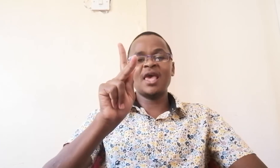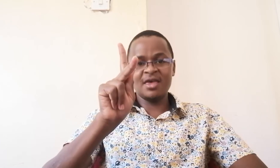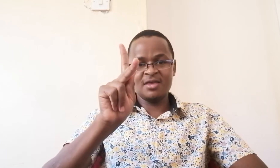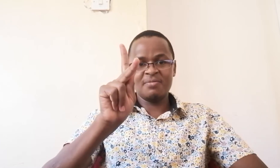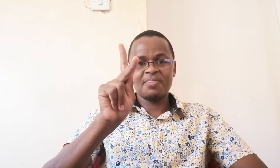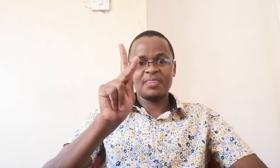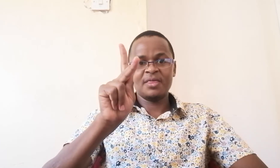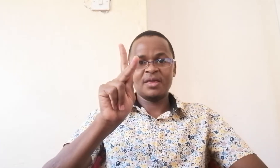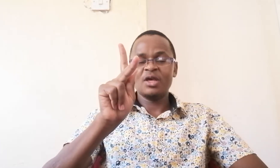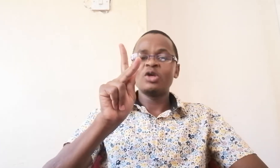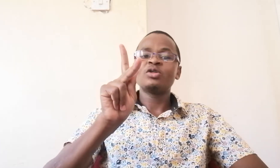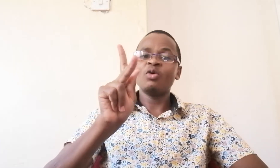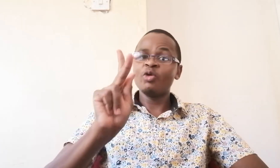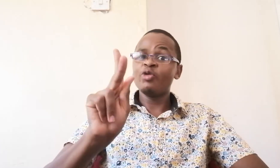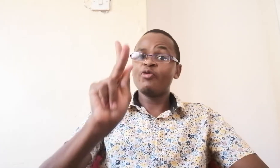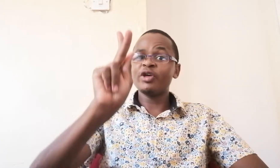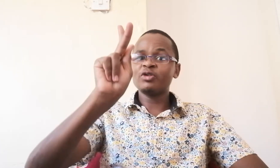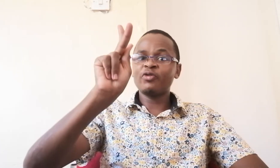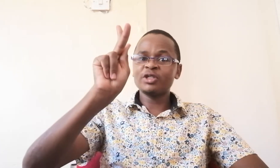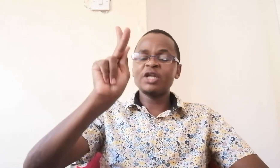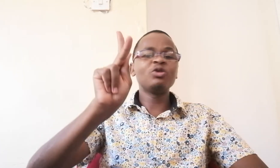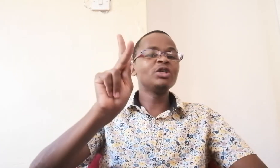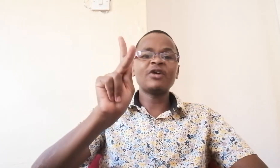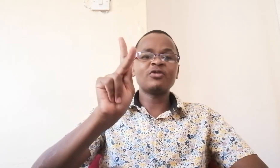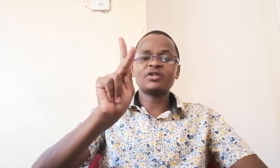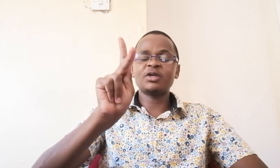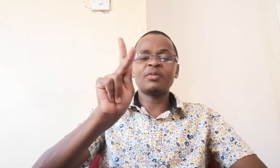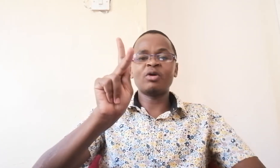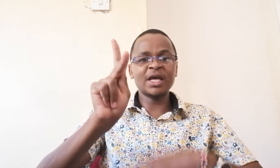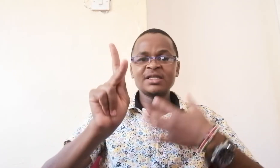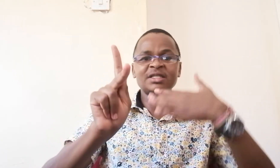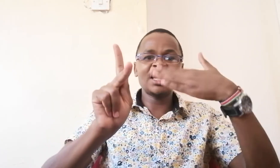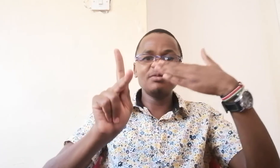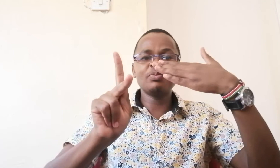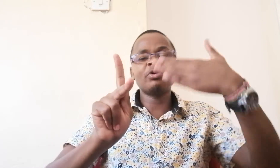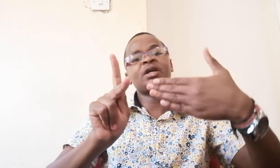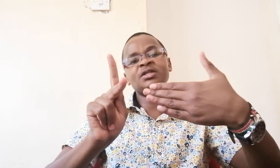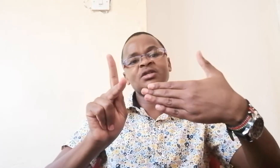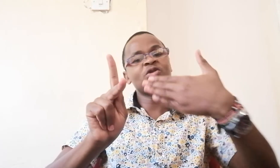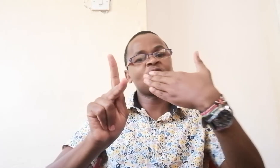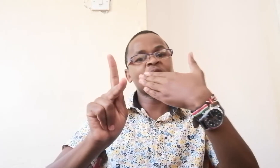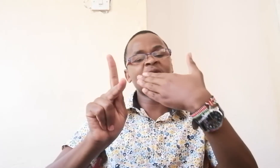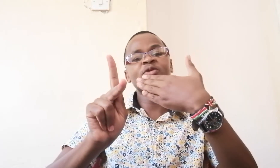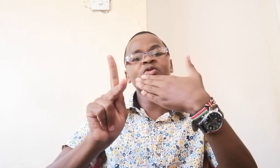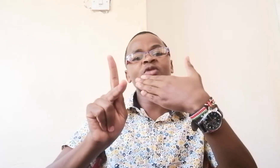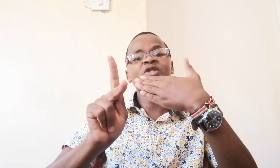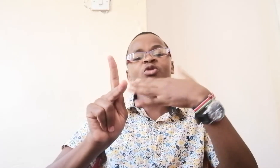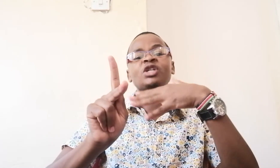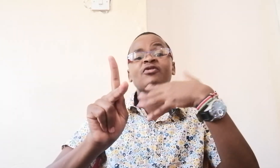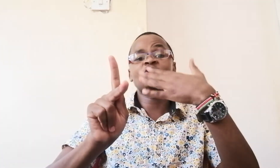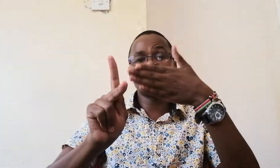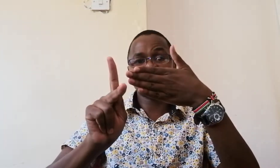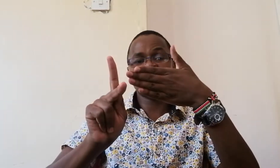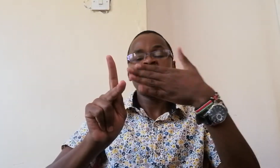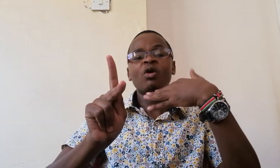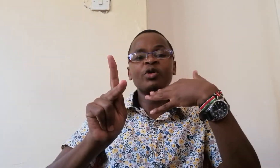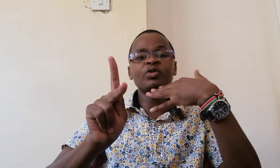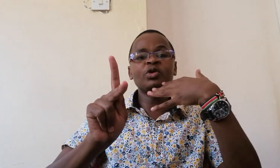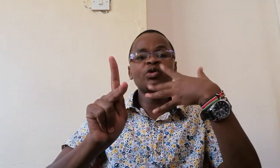K. So you first of all sign. You don't have to. Okay, as the times progresses, you'll come to know that you don't have to do whatever, or you don't